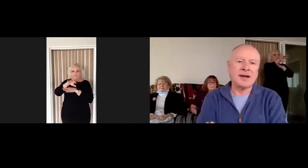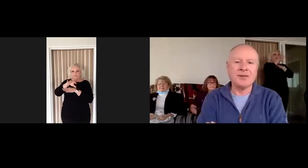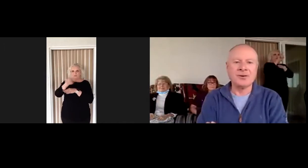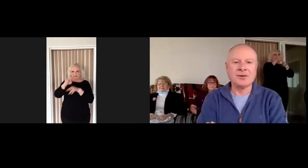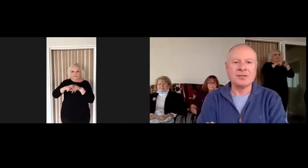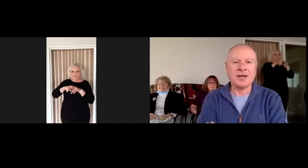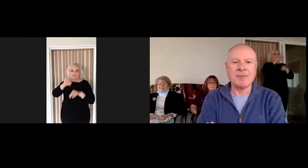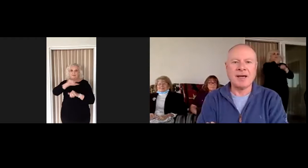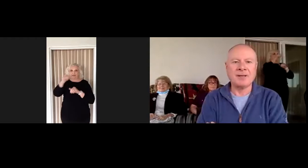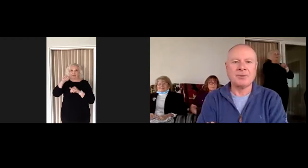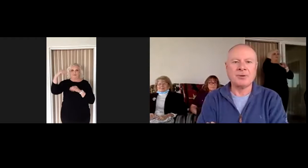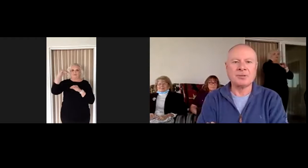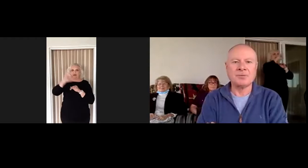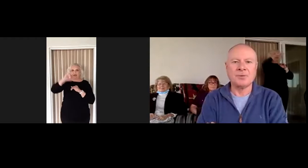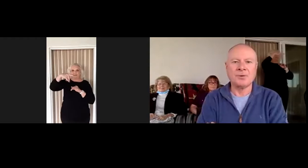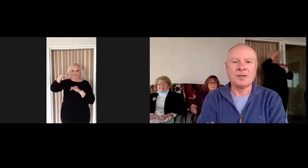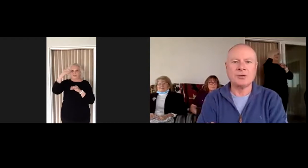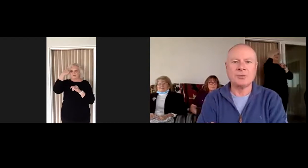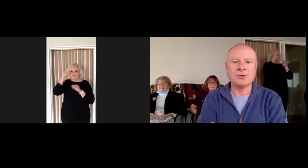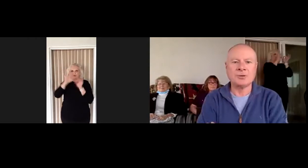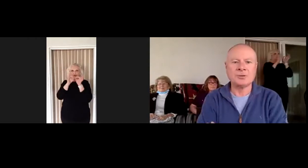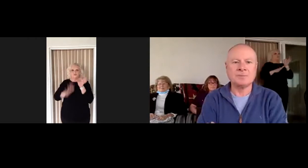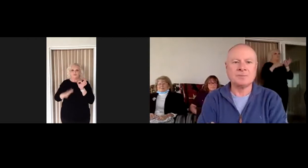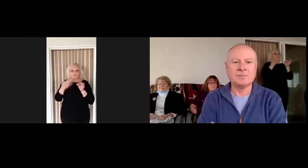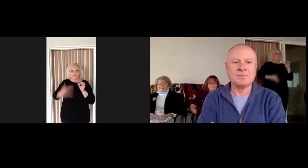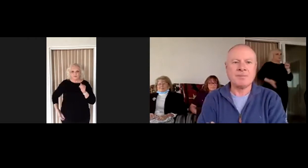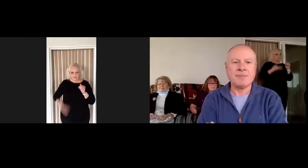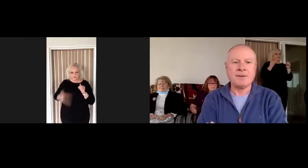the other is an iPad that we're using for the interpreters.